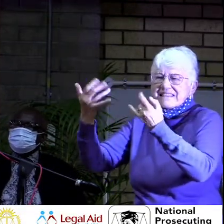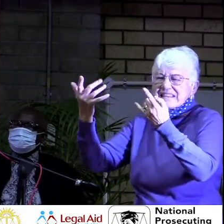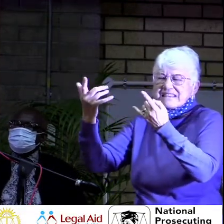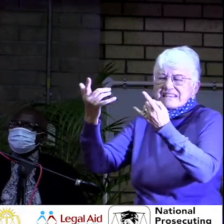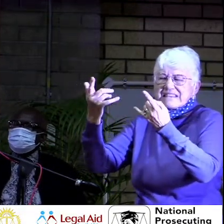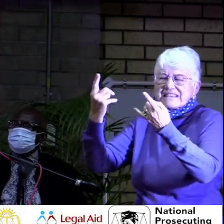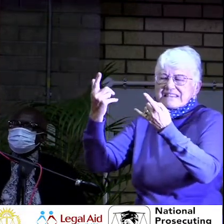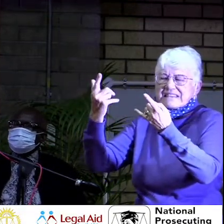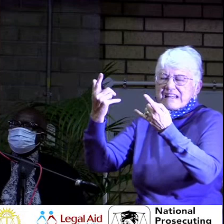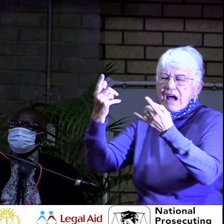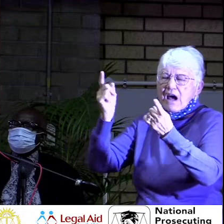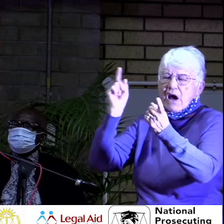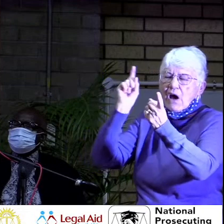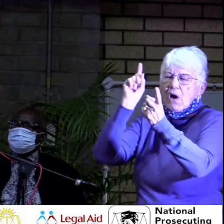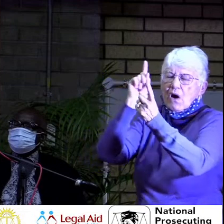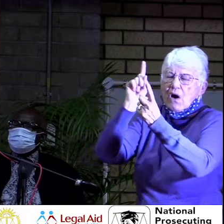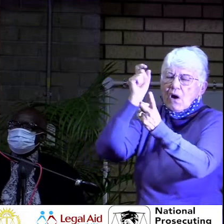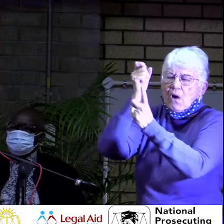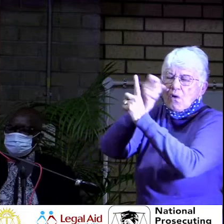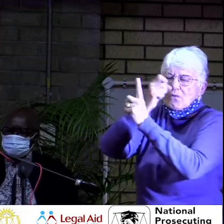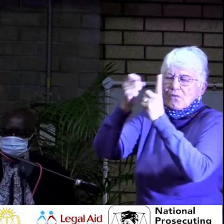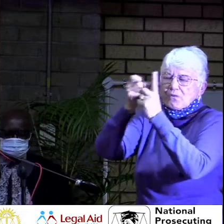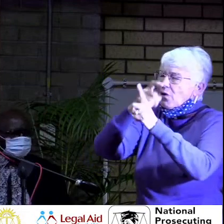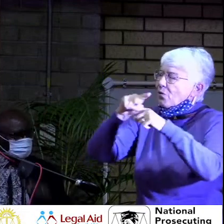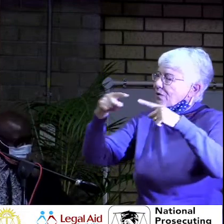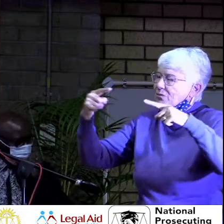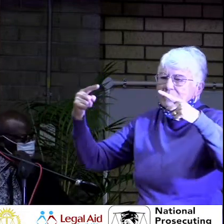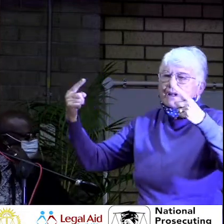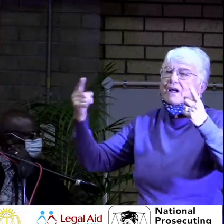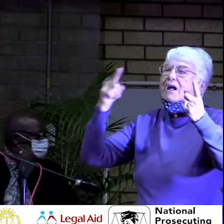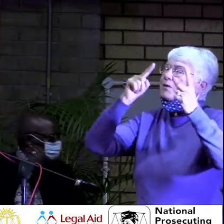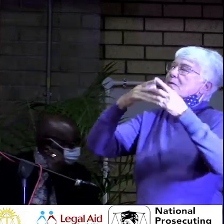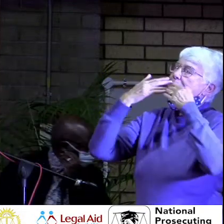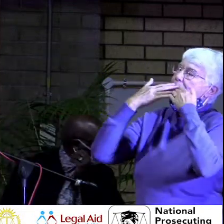it so that we can take it further. Thank you.